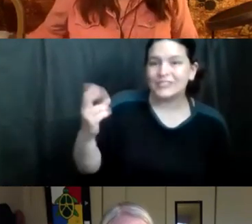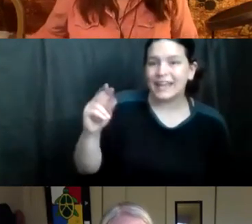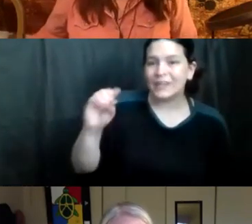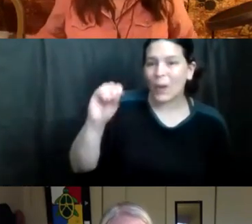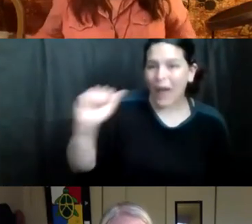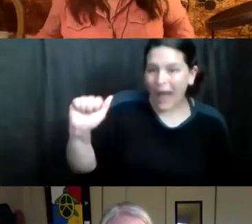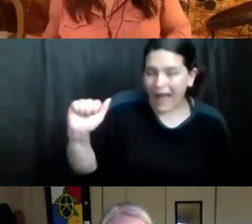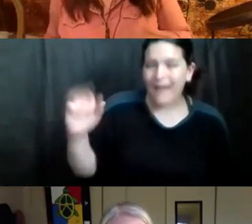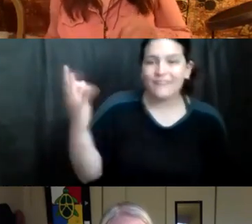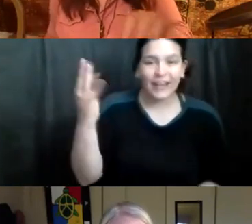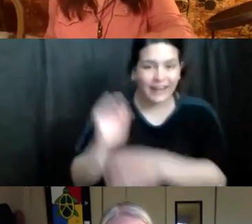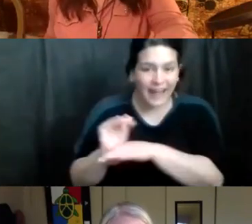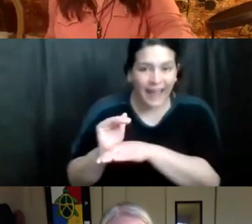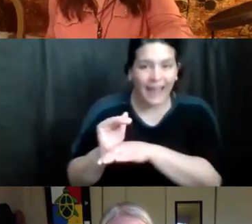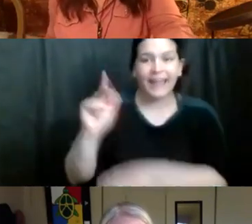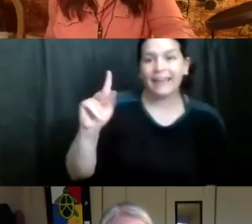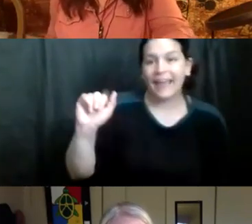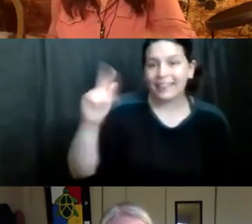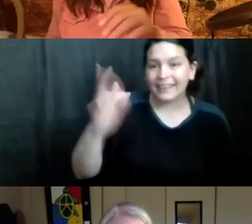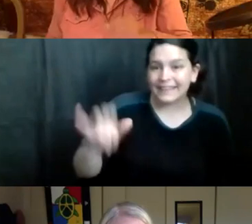Kathy Sanchez, don't forget.